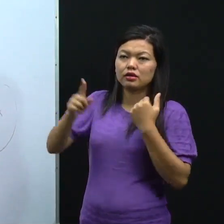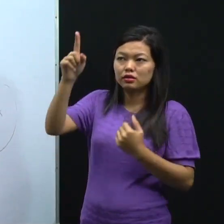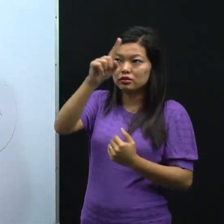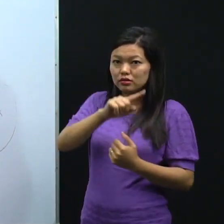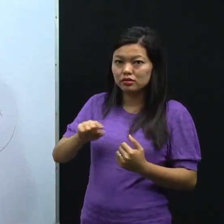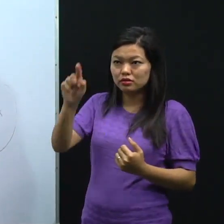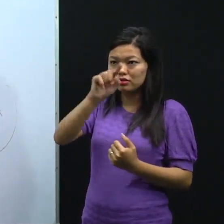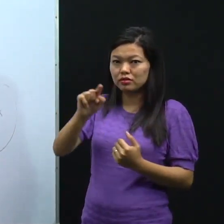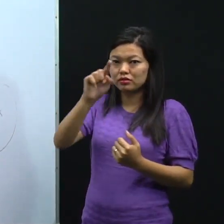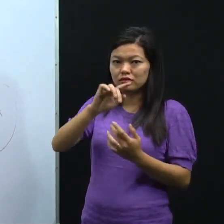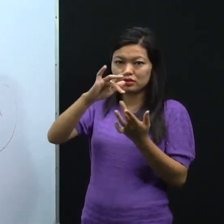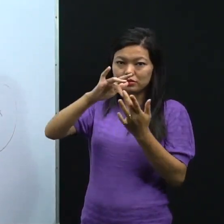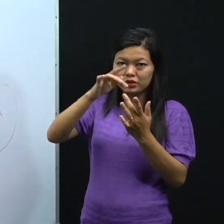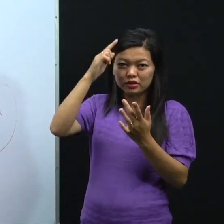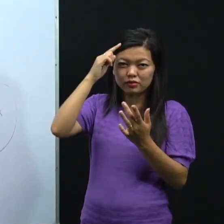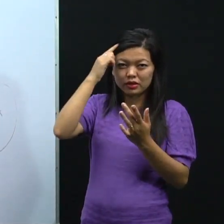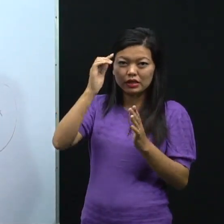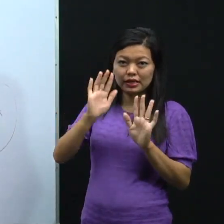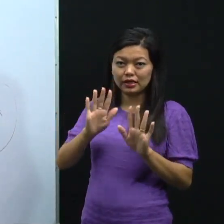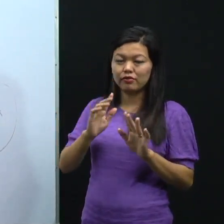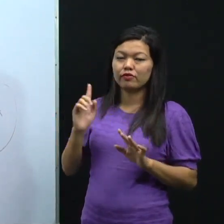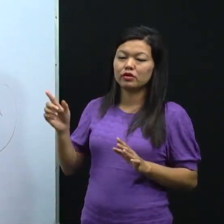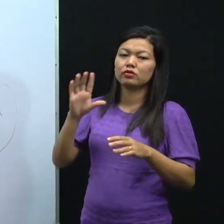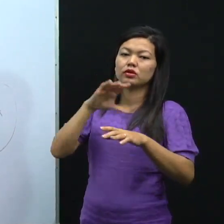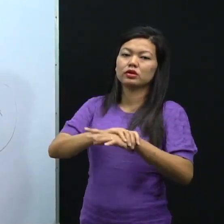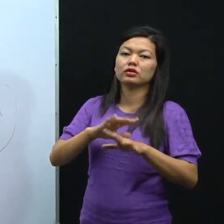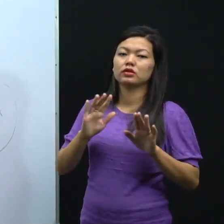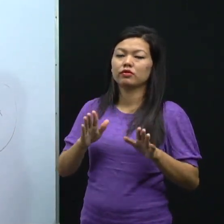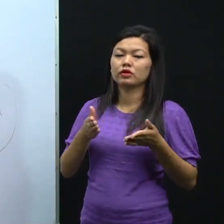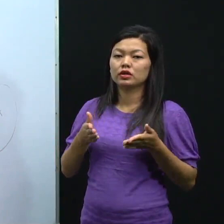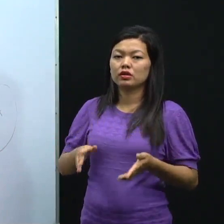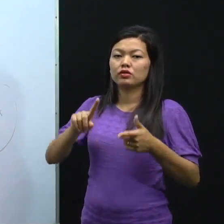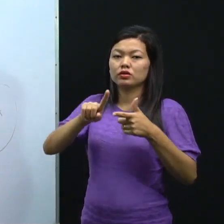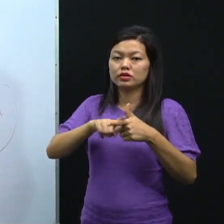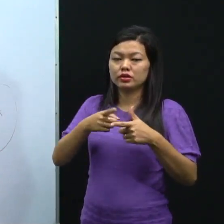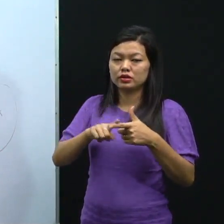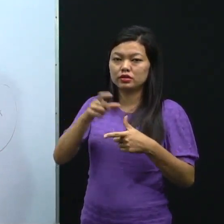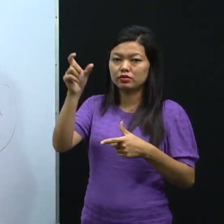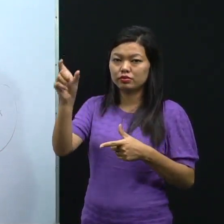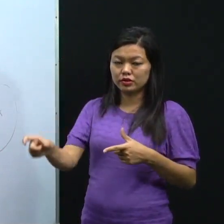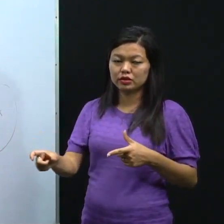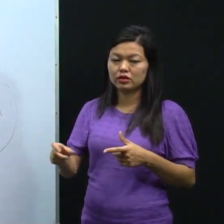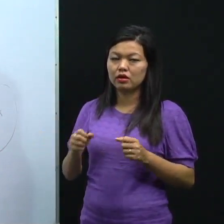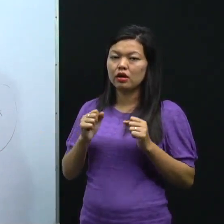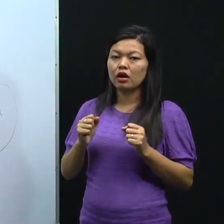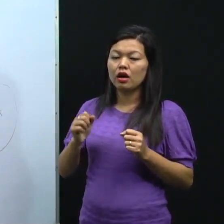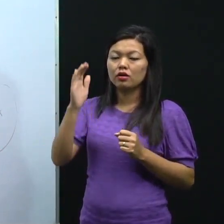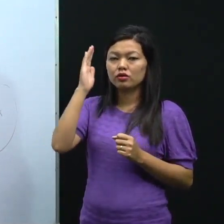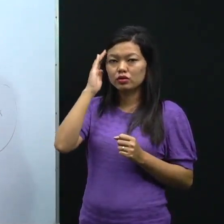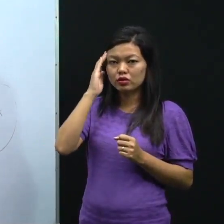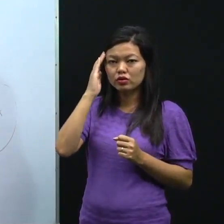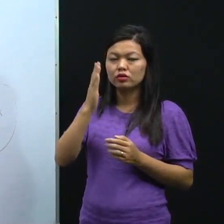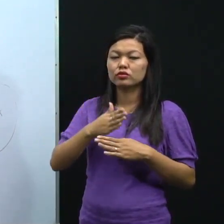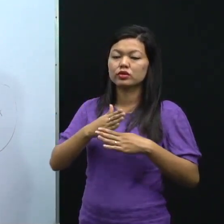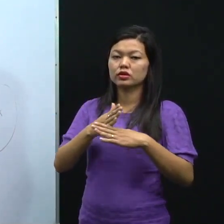scientist. And that's why we're going to study about the Thomson model of an atom. And the structure, okay, the model that he